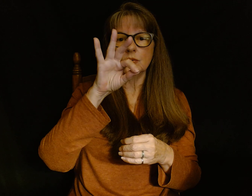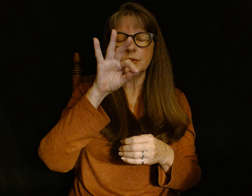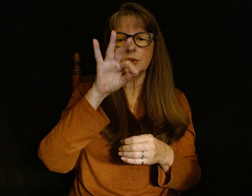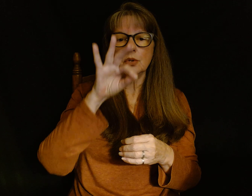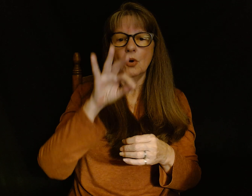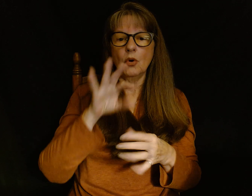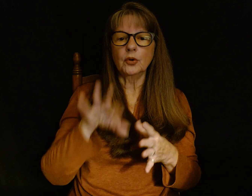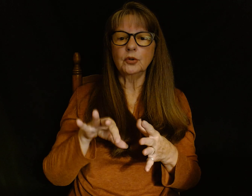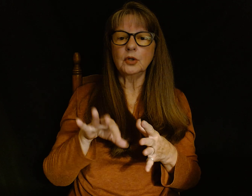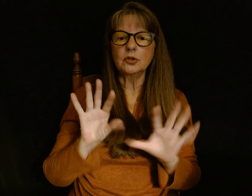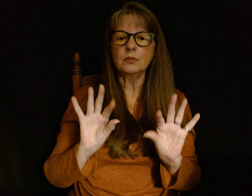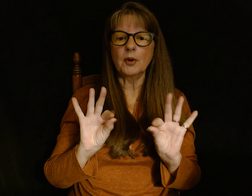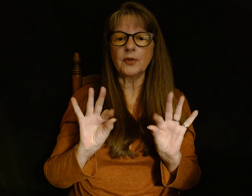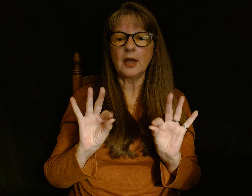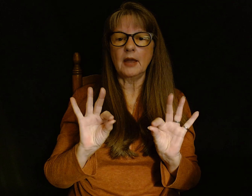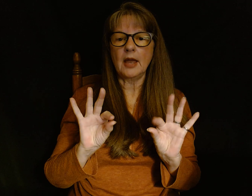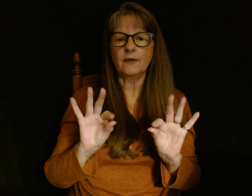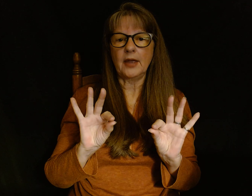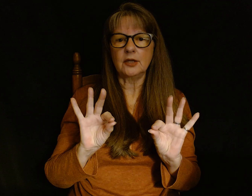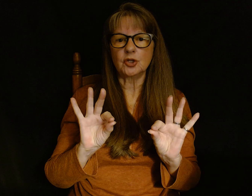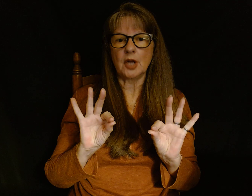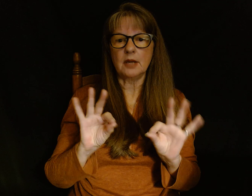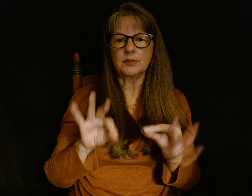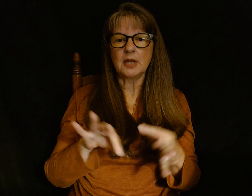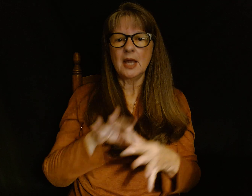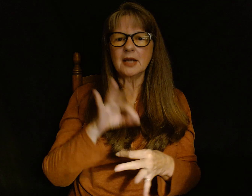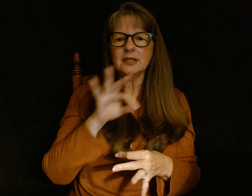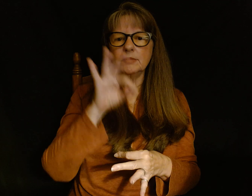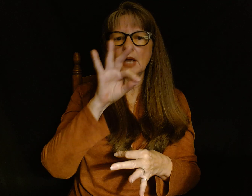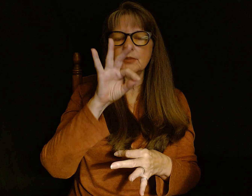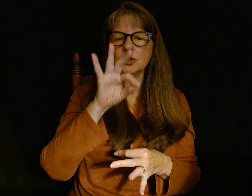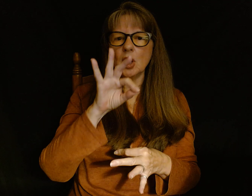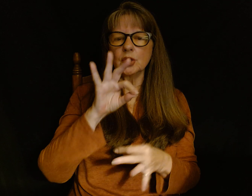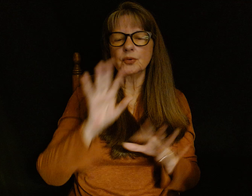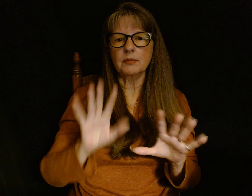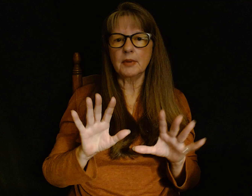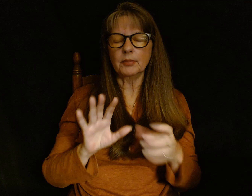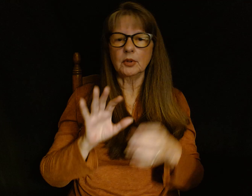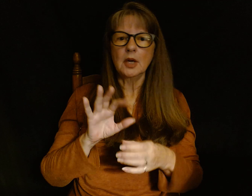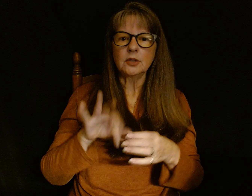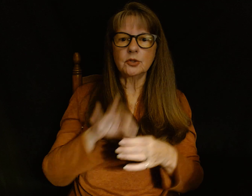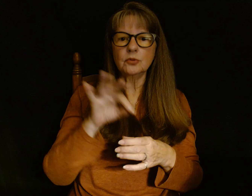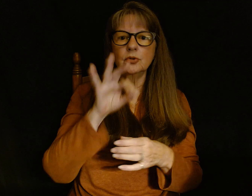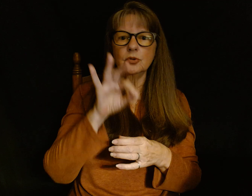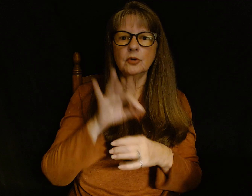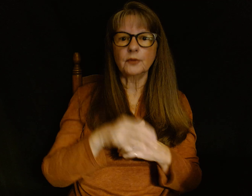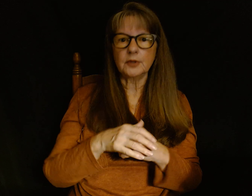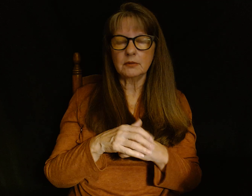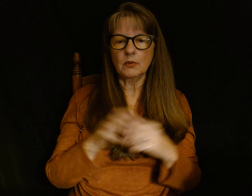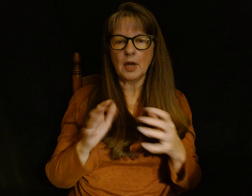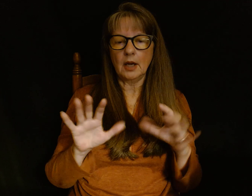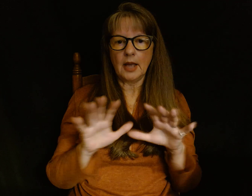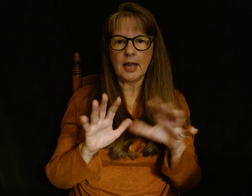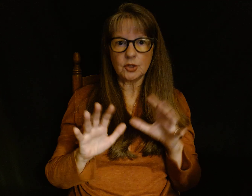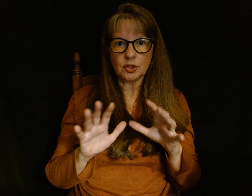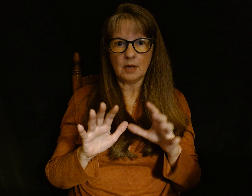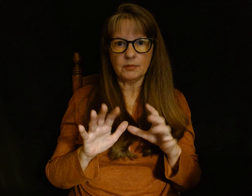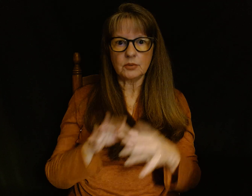souls, or you could do both F hand shapes, because sometimes it's hard to remember to do two different hand shapes,